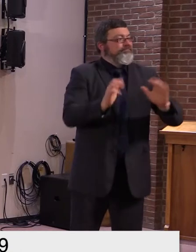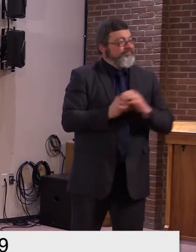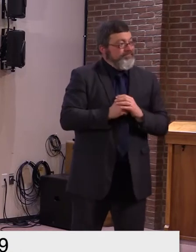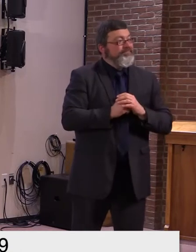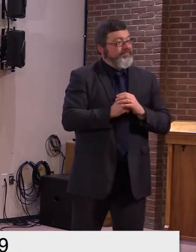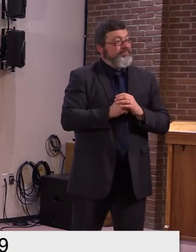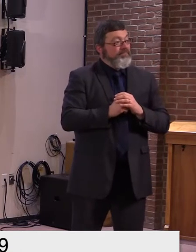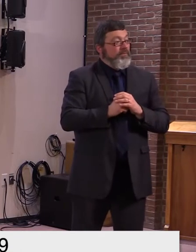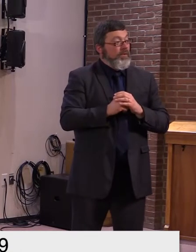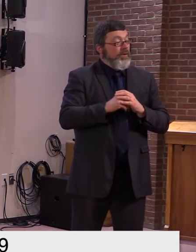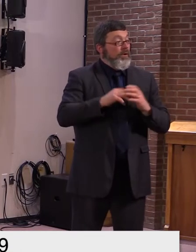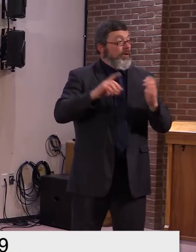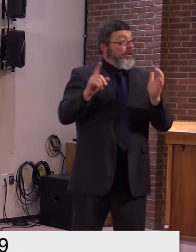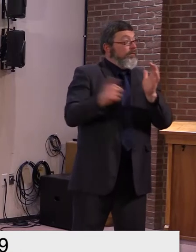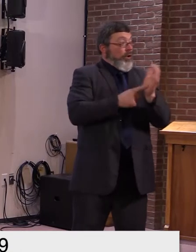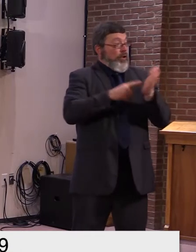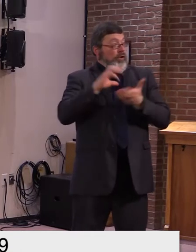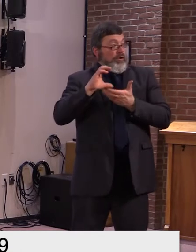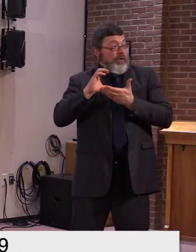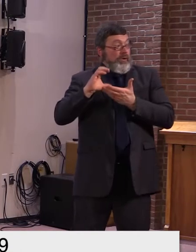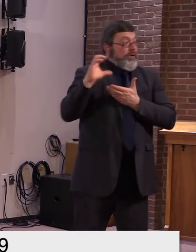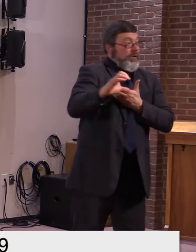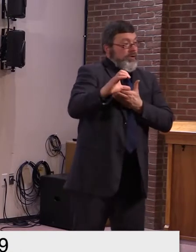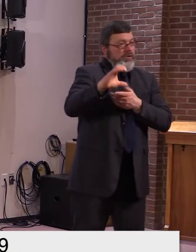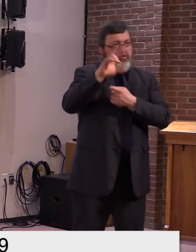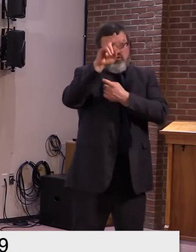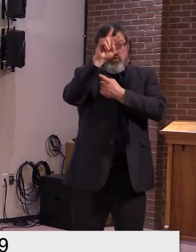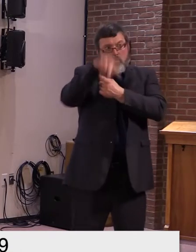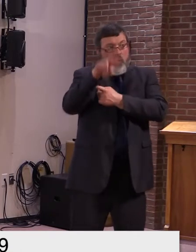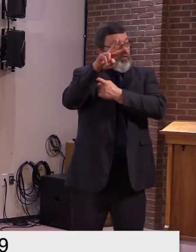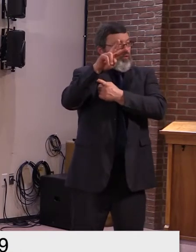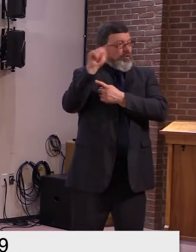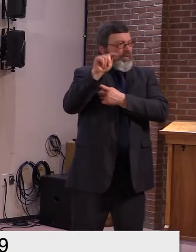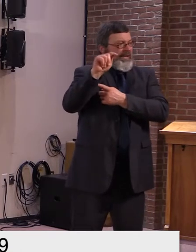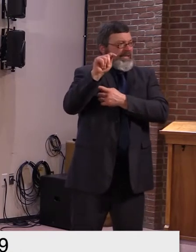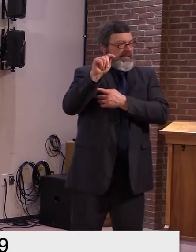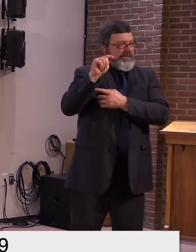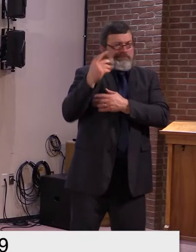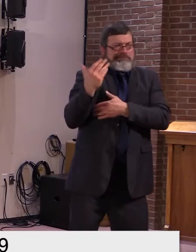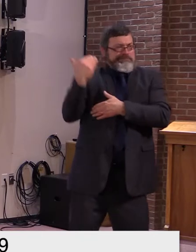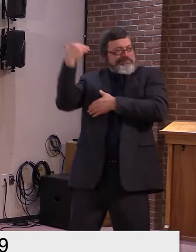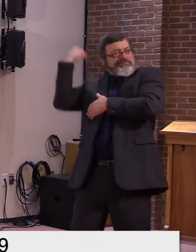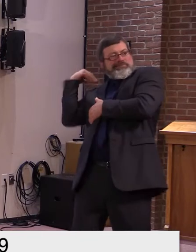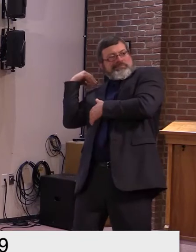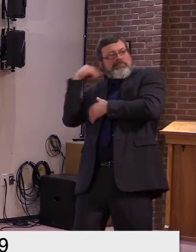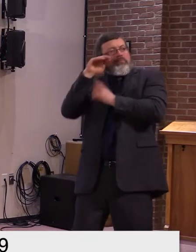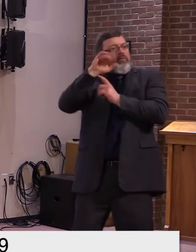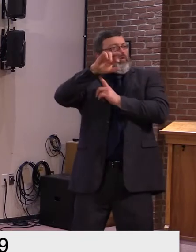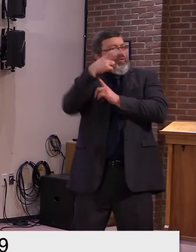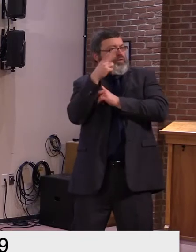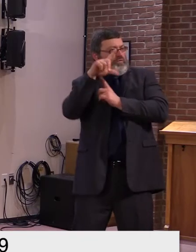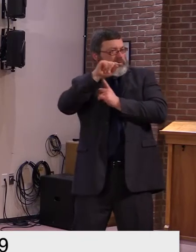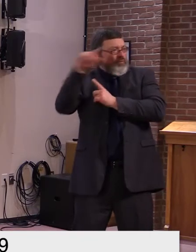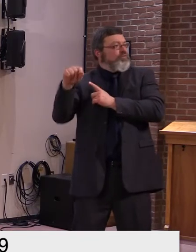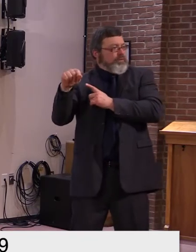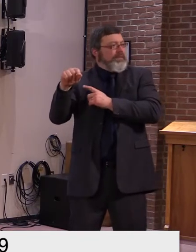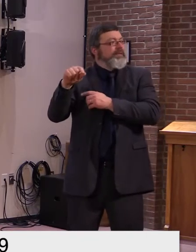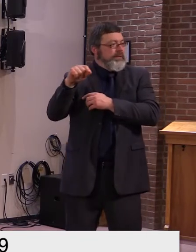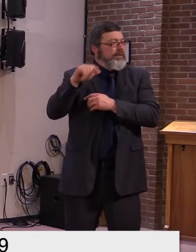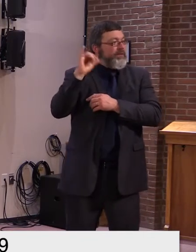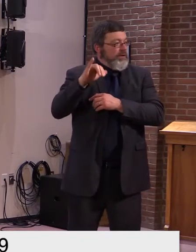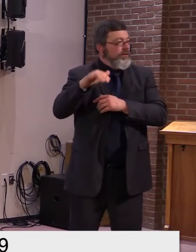$2.2 trillion back in March. All economists, conservative, liberal orientation, believed that that